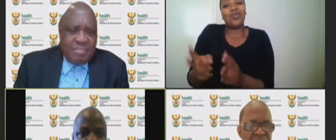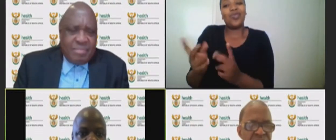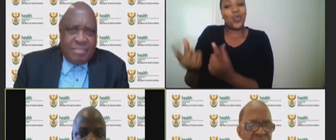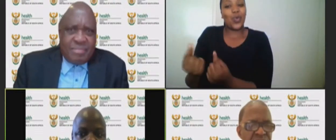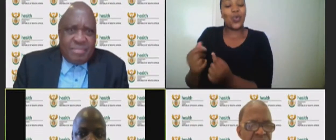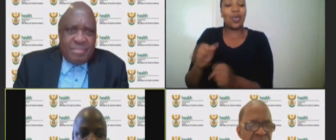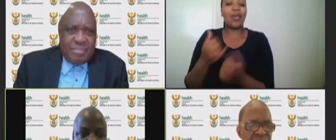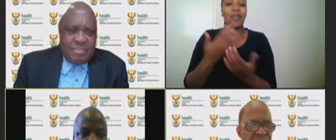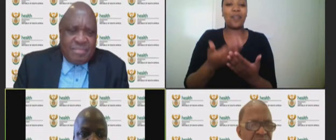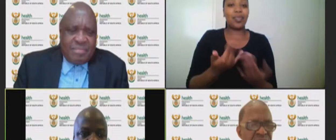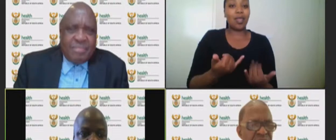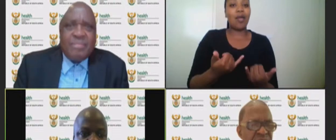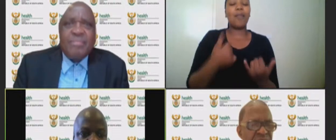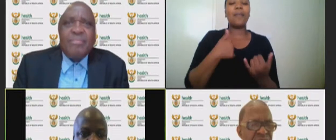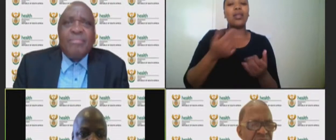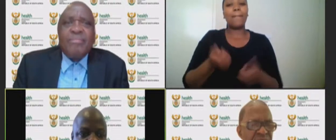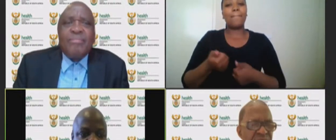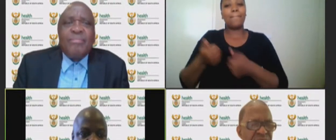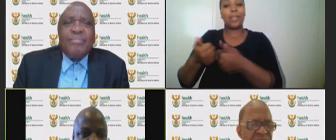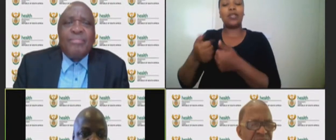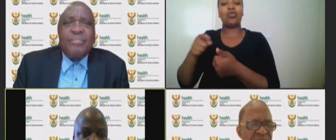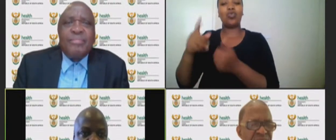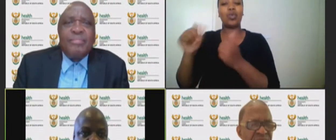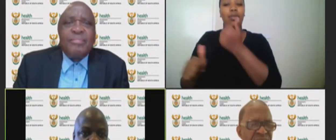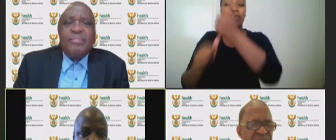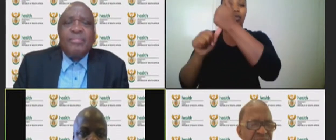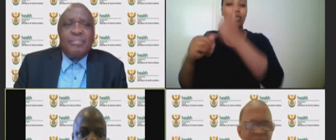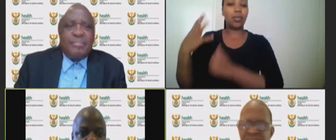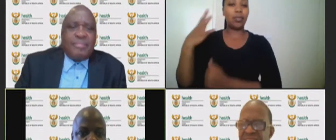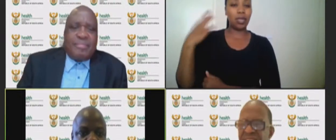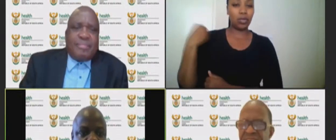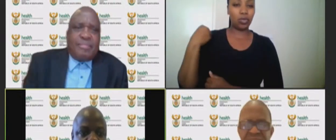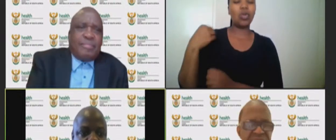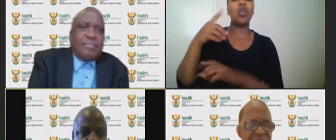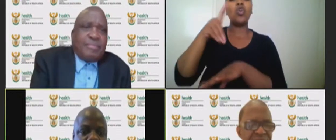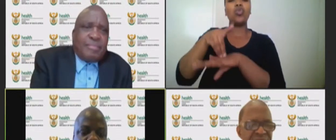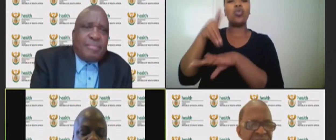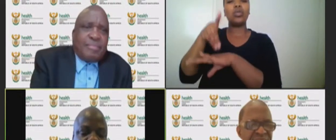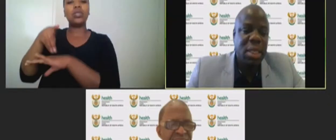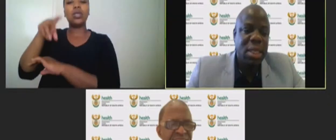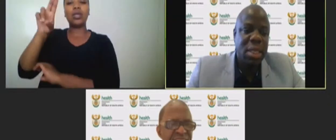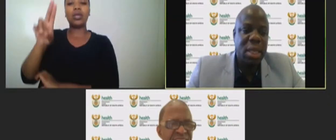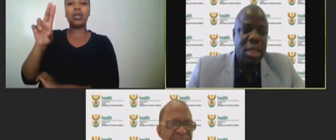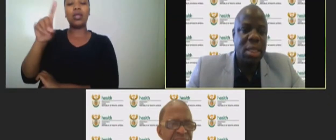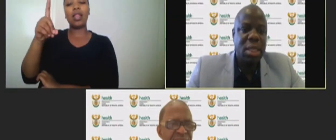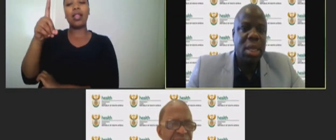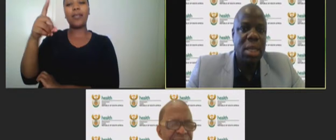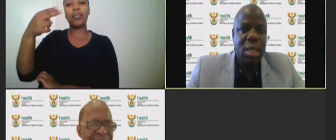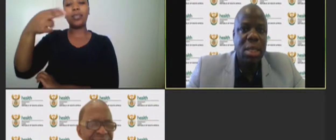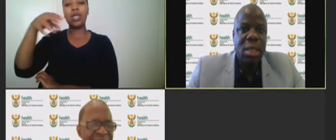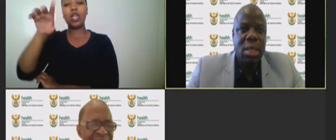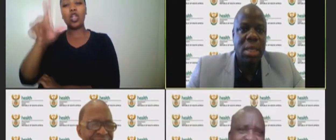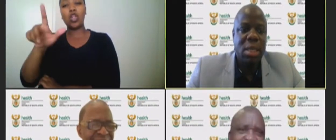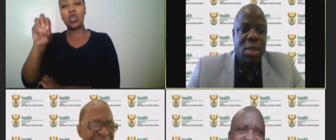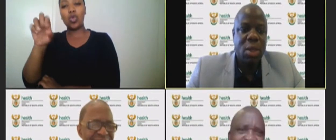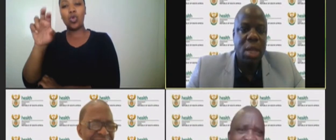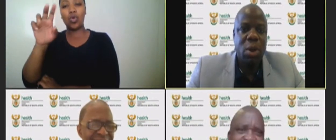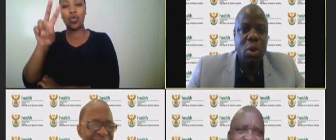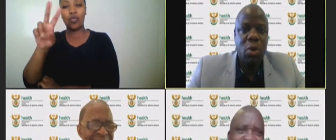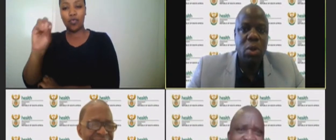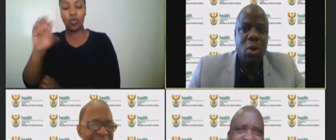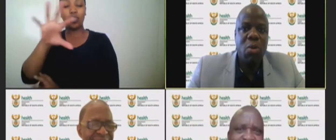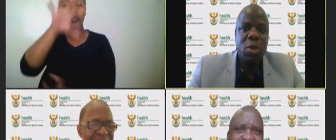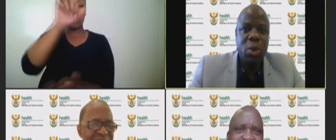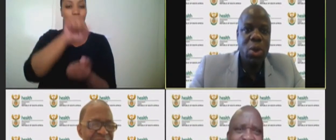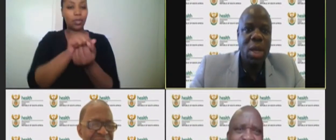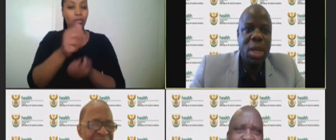hand over to the Deputy Minister of Health, Dr. Sibongiseni Dhlomo, to summarize these discussions and so that we